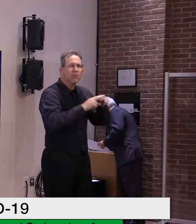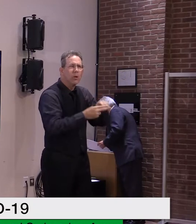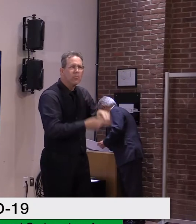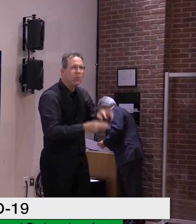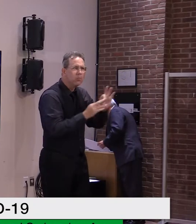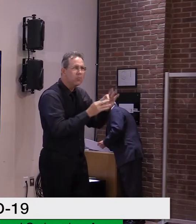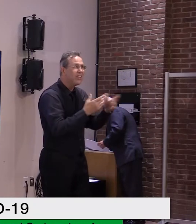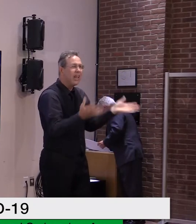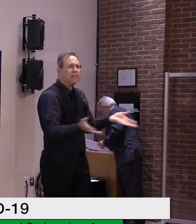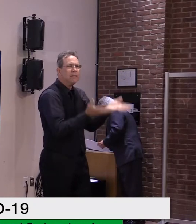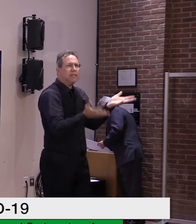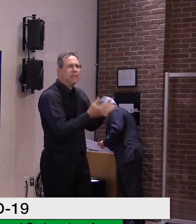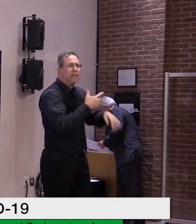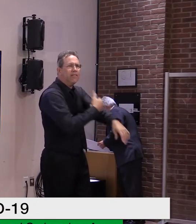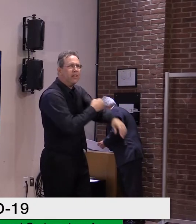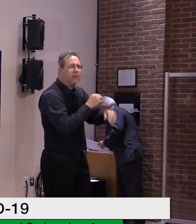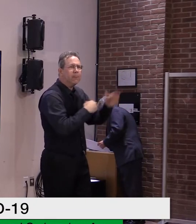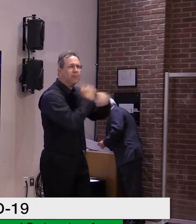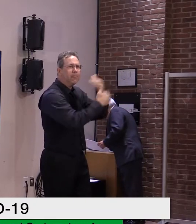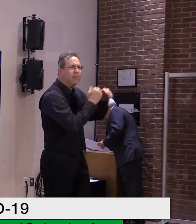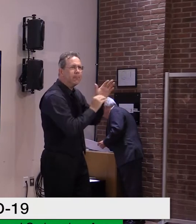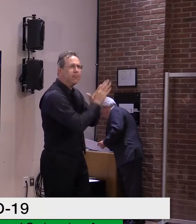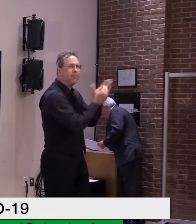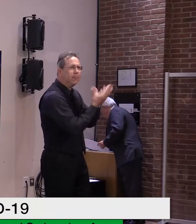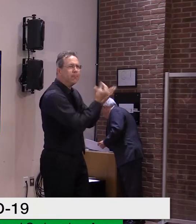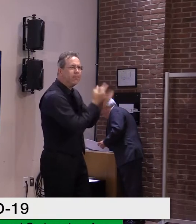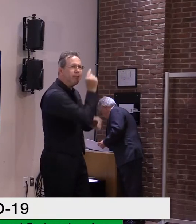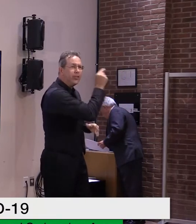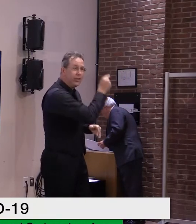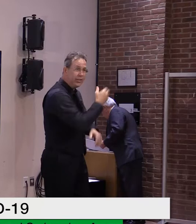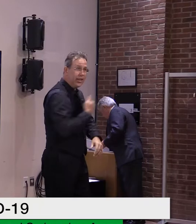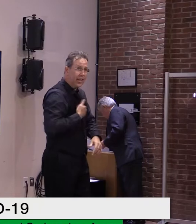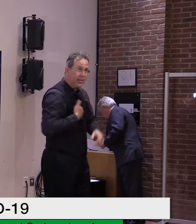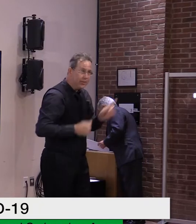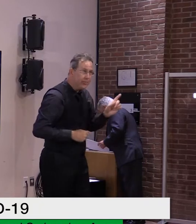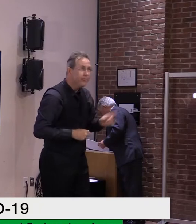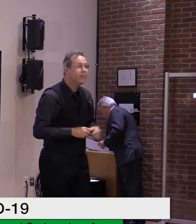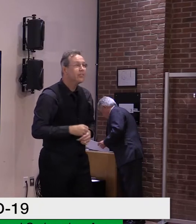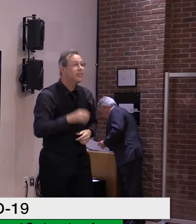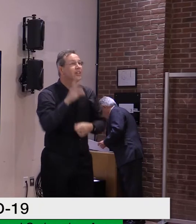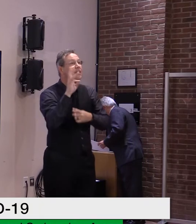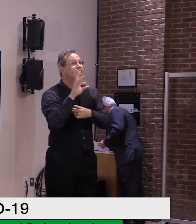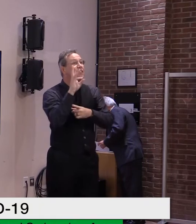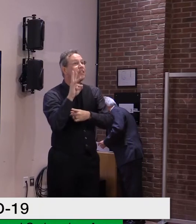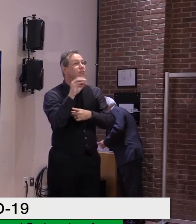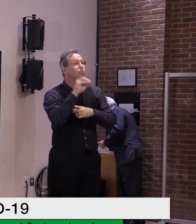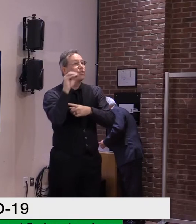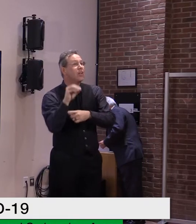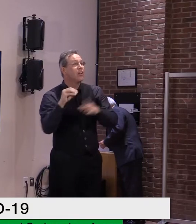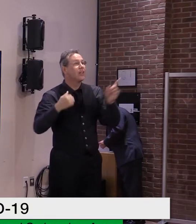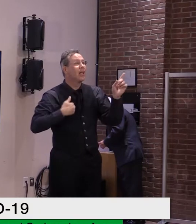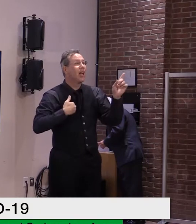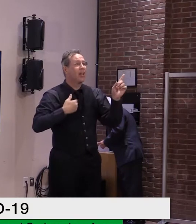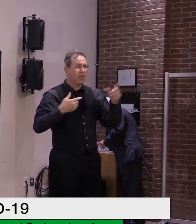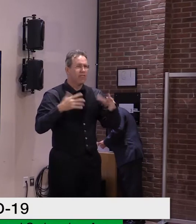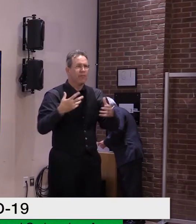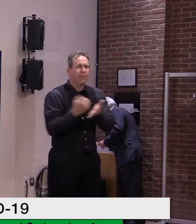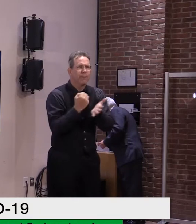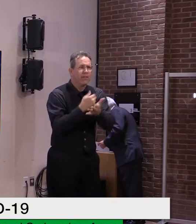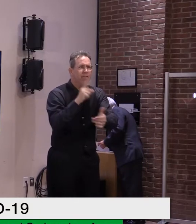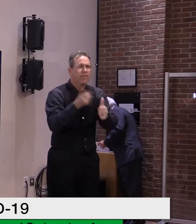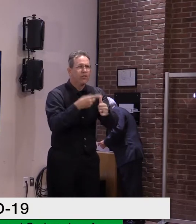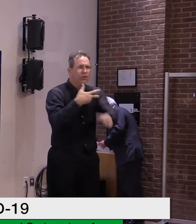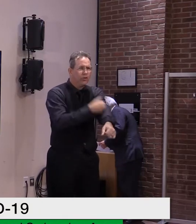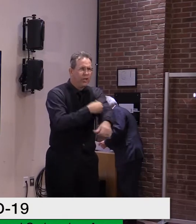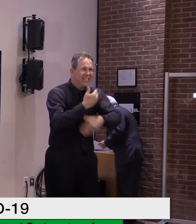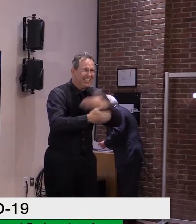with 66% of its population having started vaccination, a rate that rivals Vermont's. This should